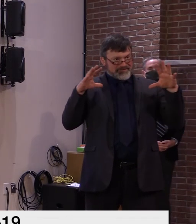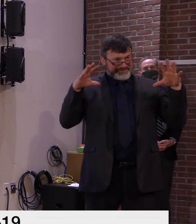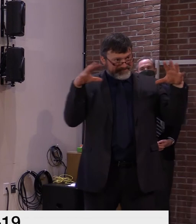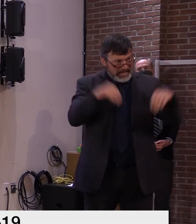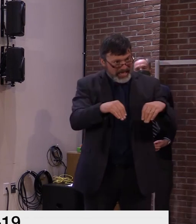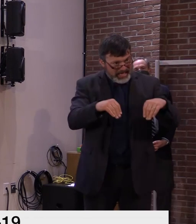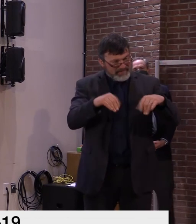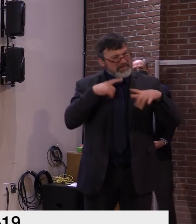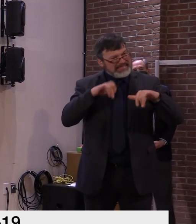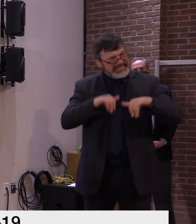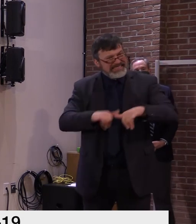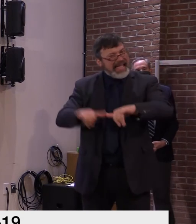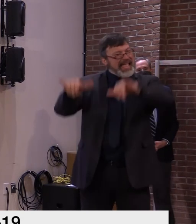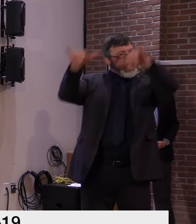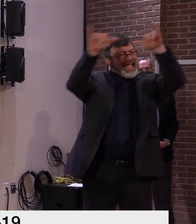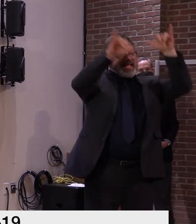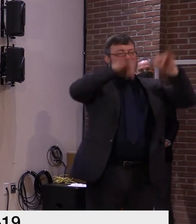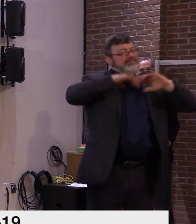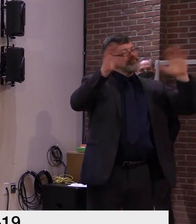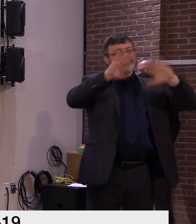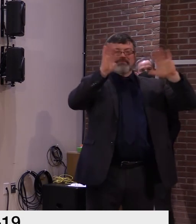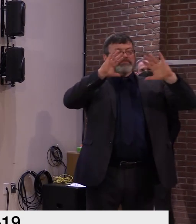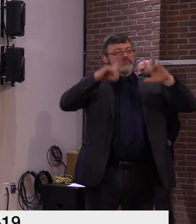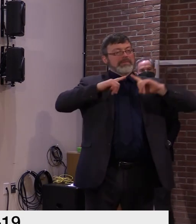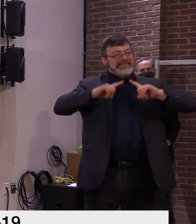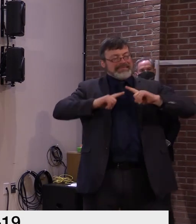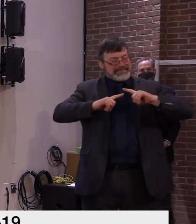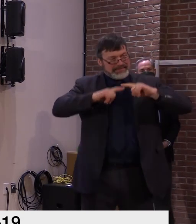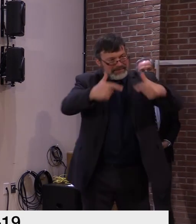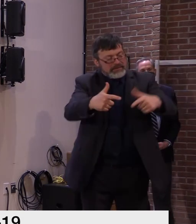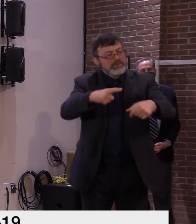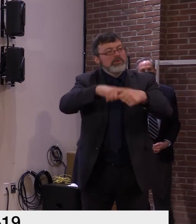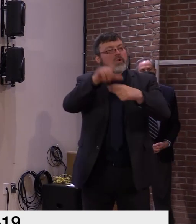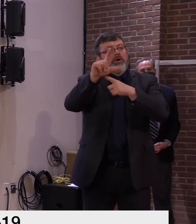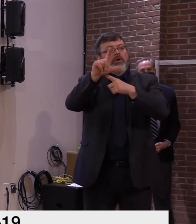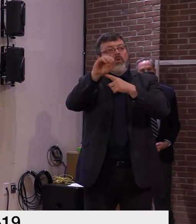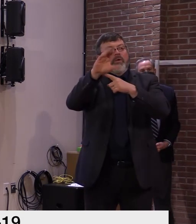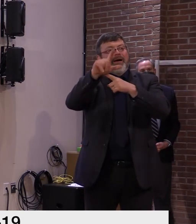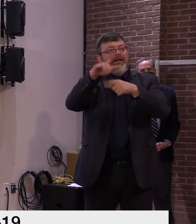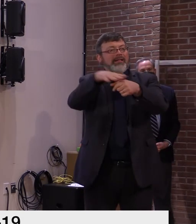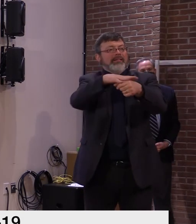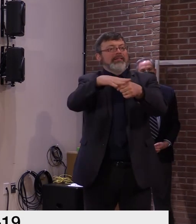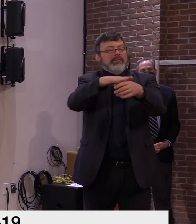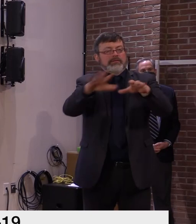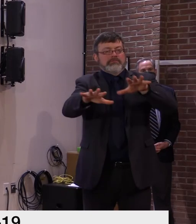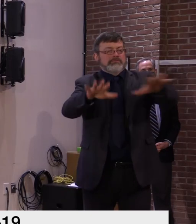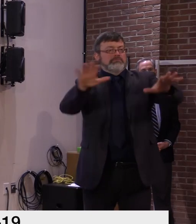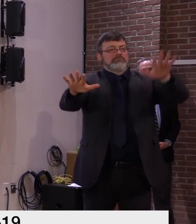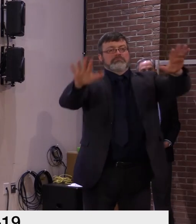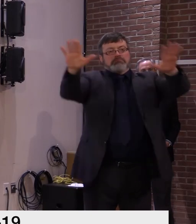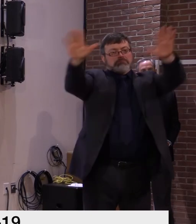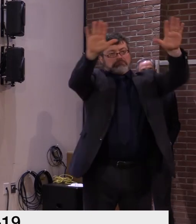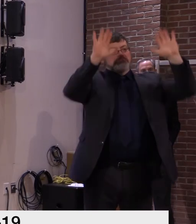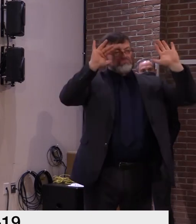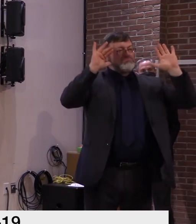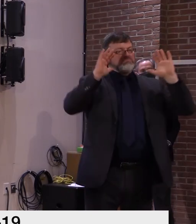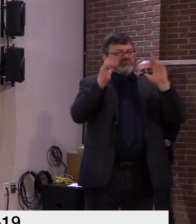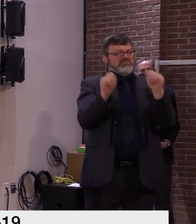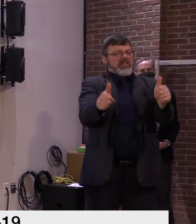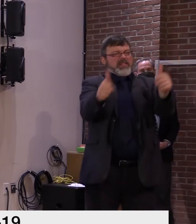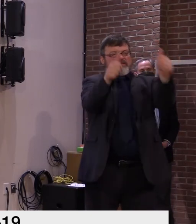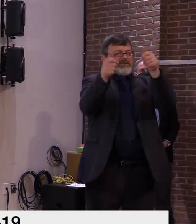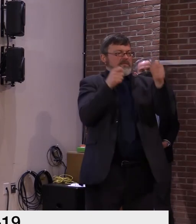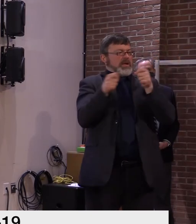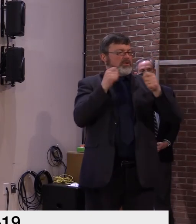seeing that that implemented as soon as we have a good idea of when we're going